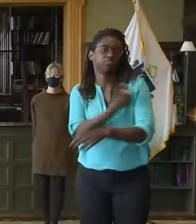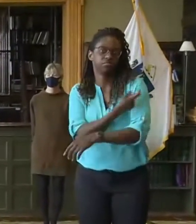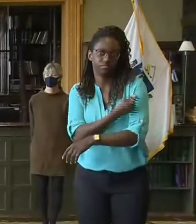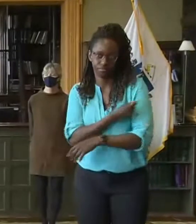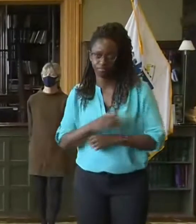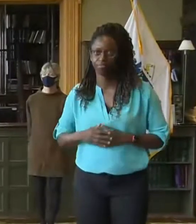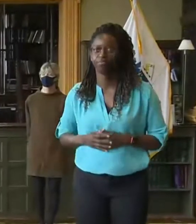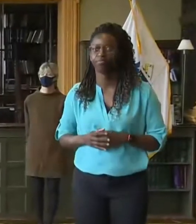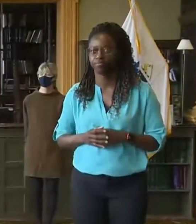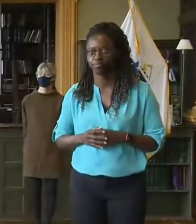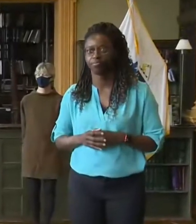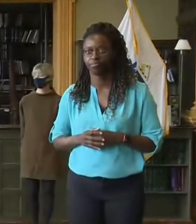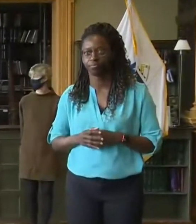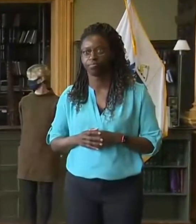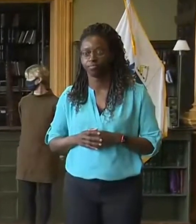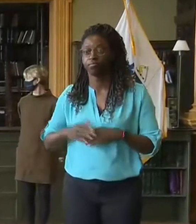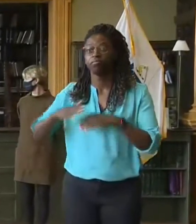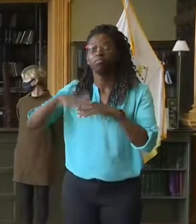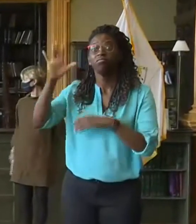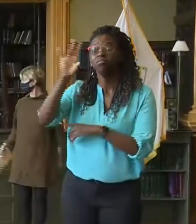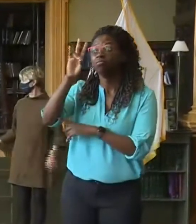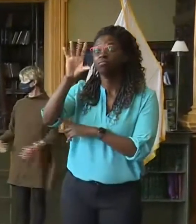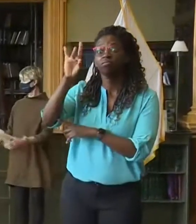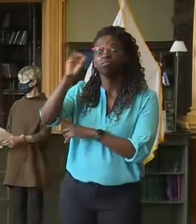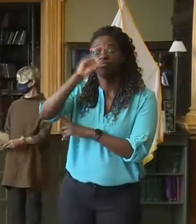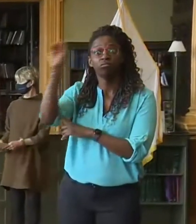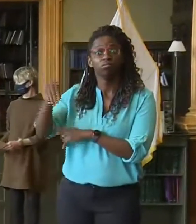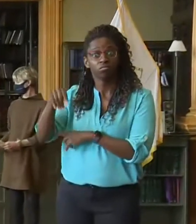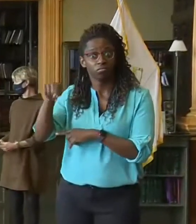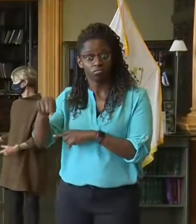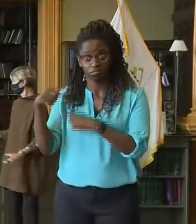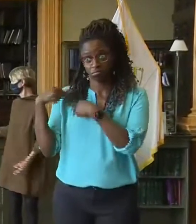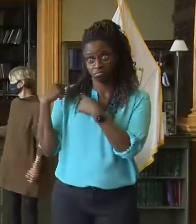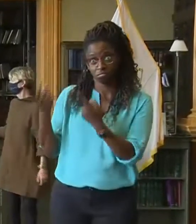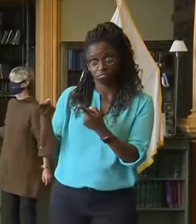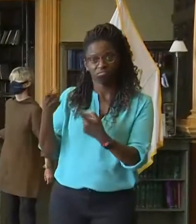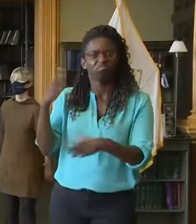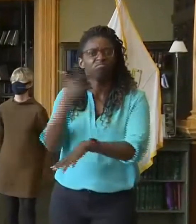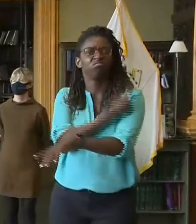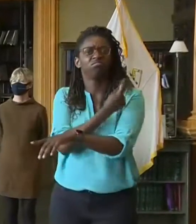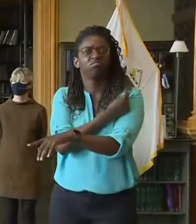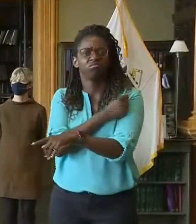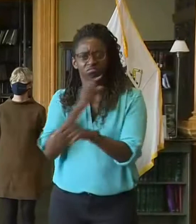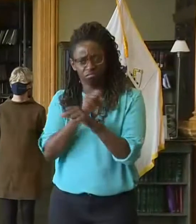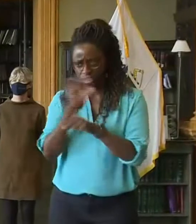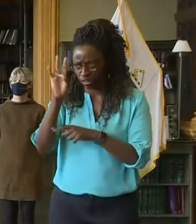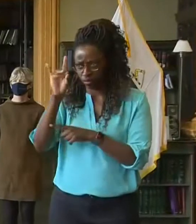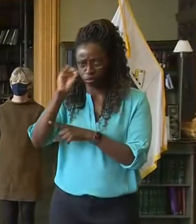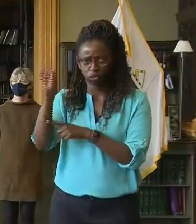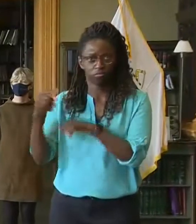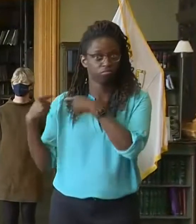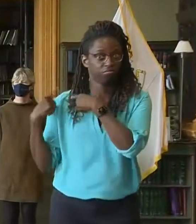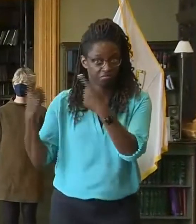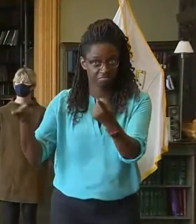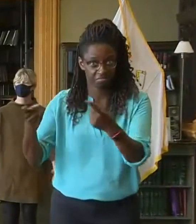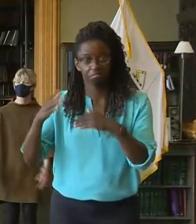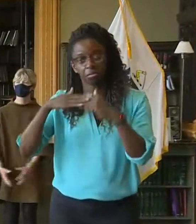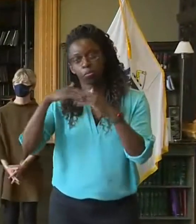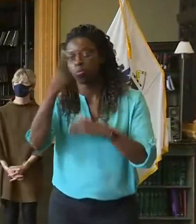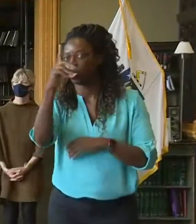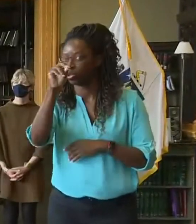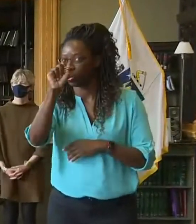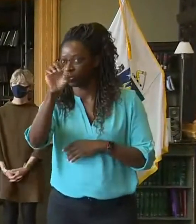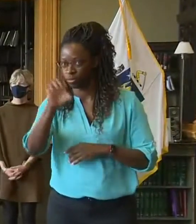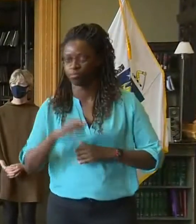dose of COVID-19 vaccine. Over 3.5 million people are fully vaccinated. We think that number will be